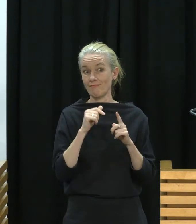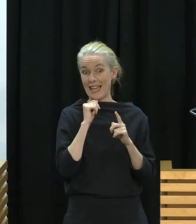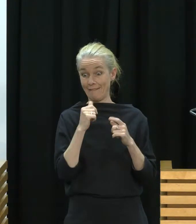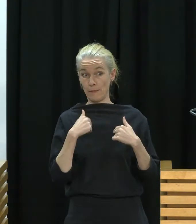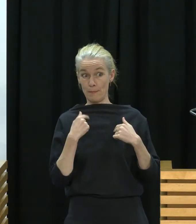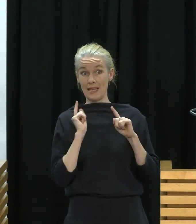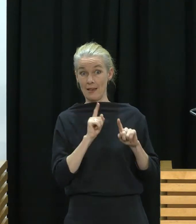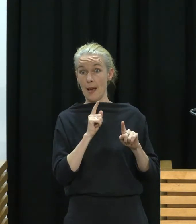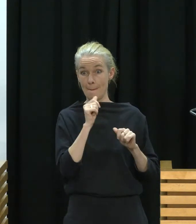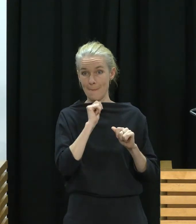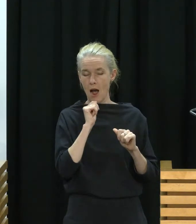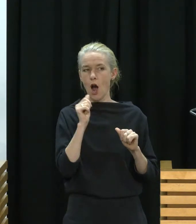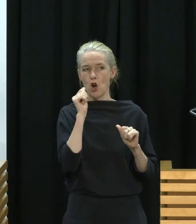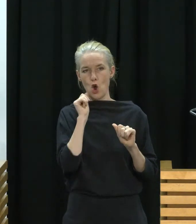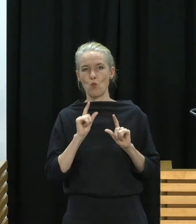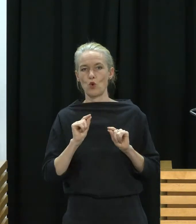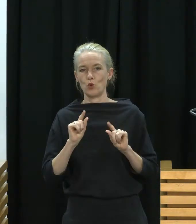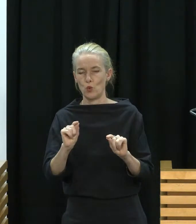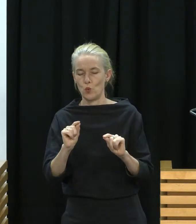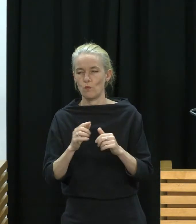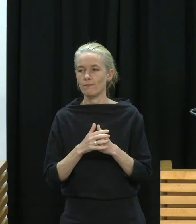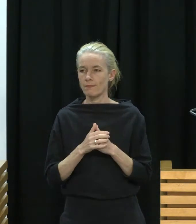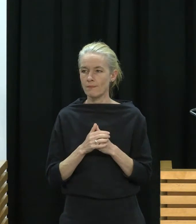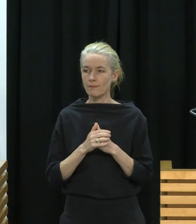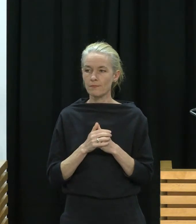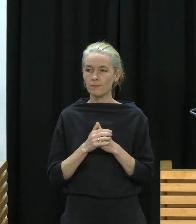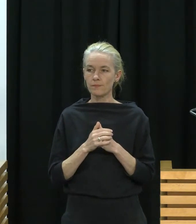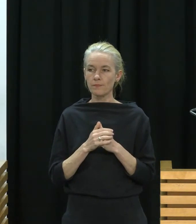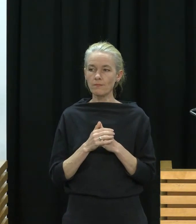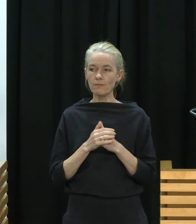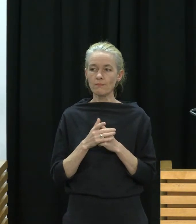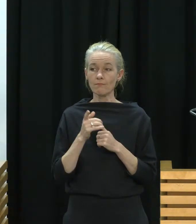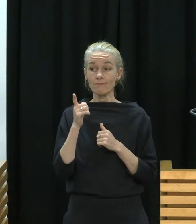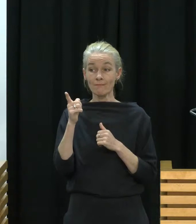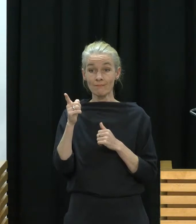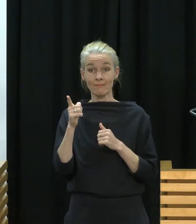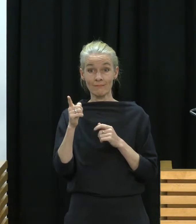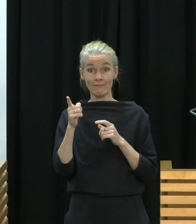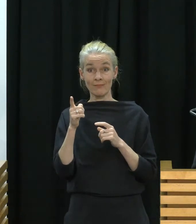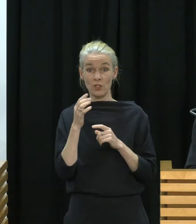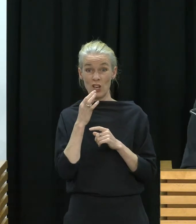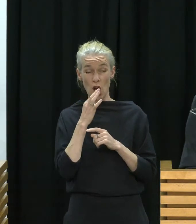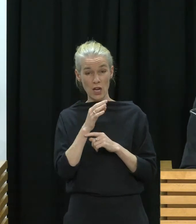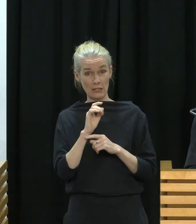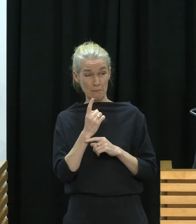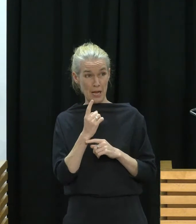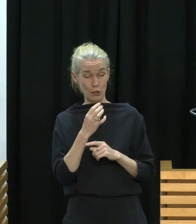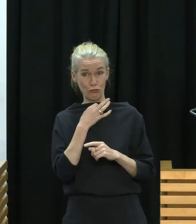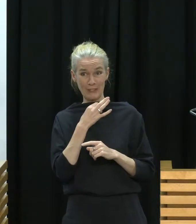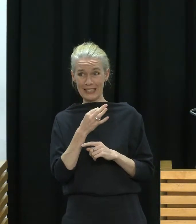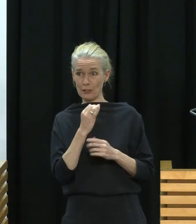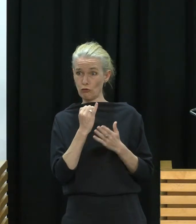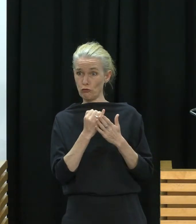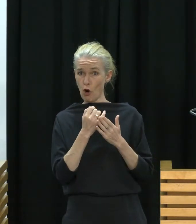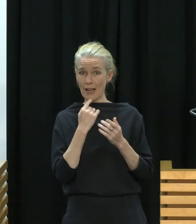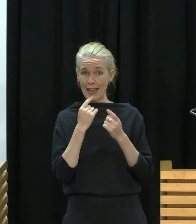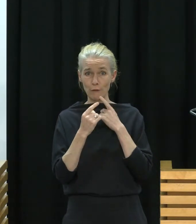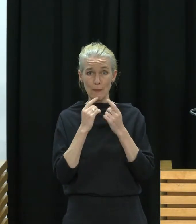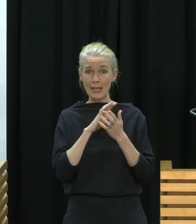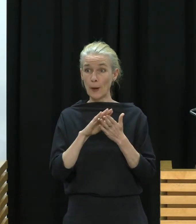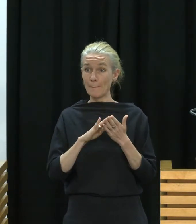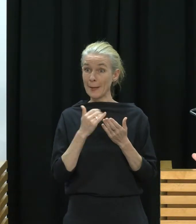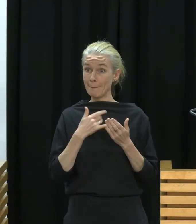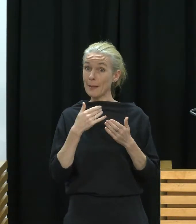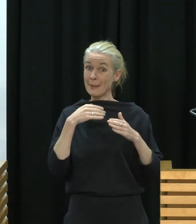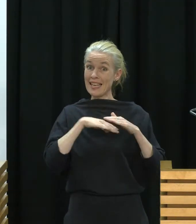been maybe dozens of people out there who weren't isolating, who should have been isolating. Well, what I could say, of course, is any of those